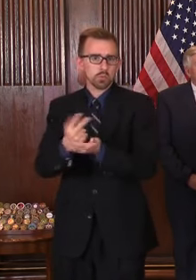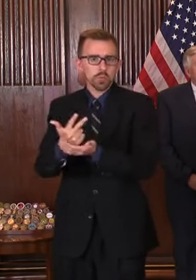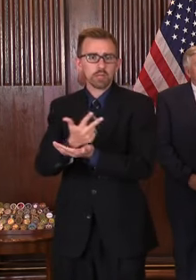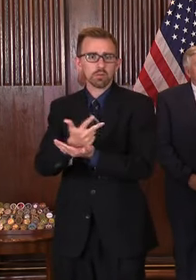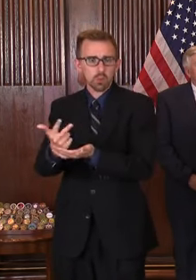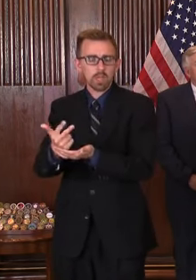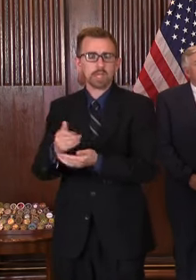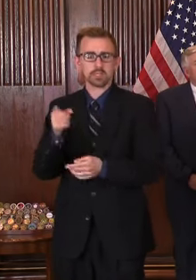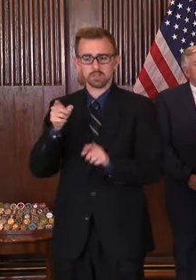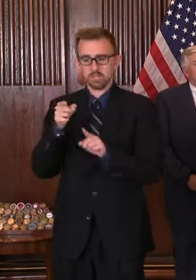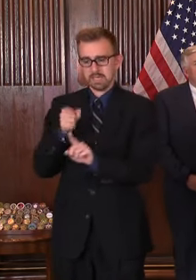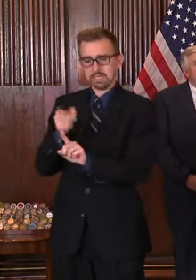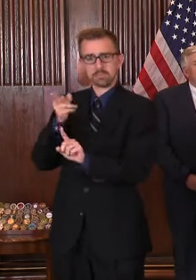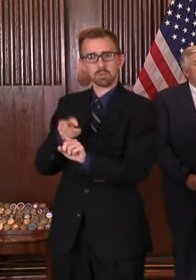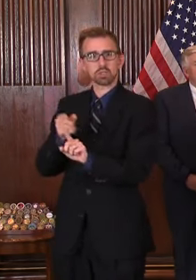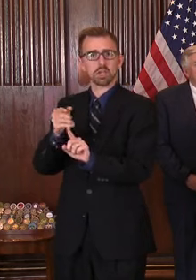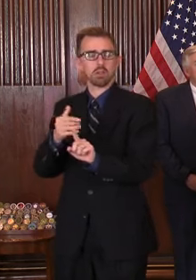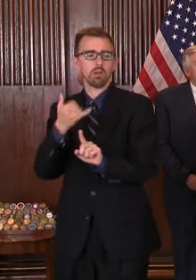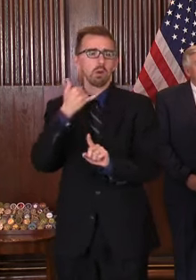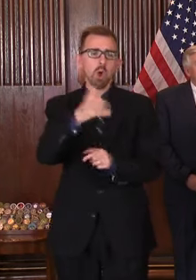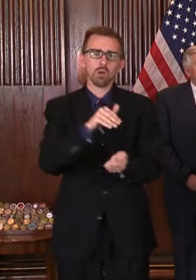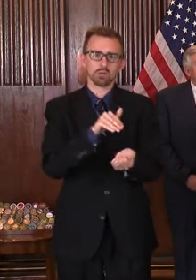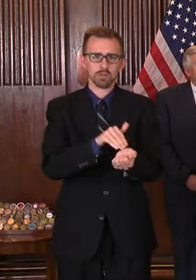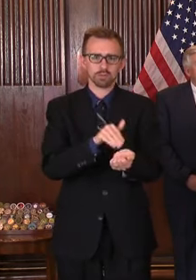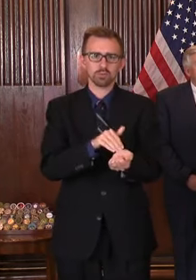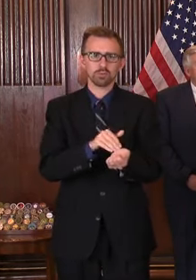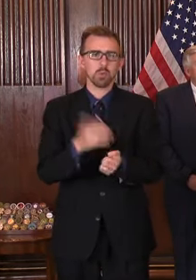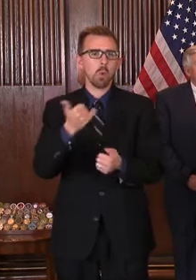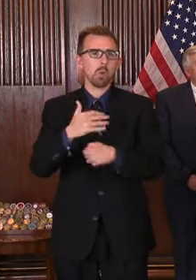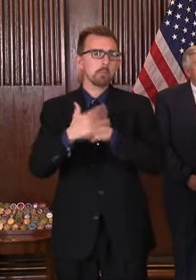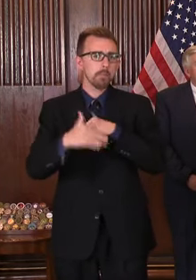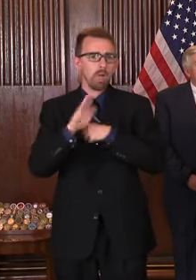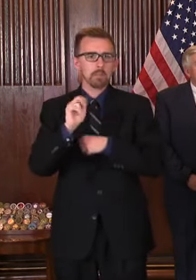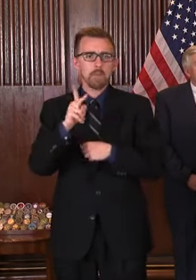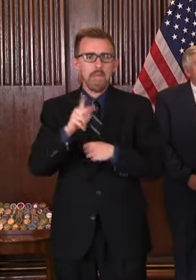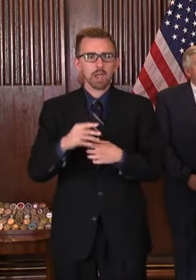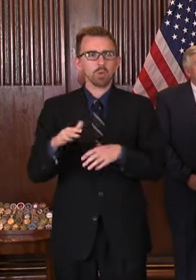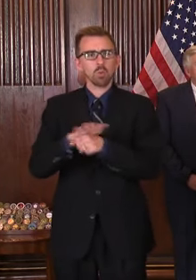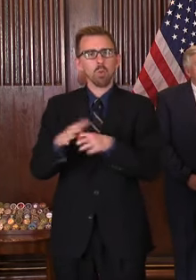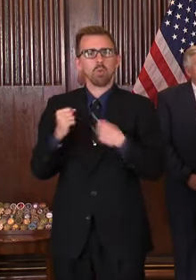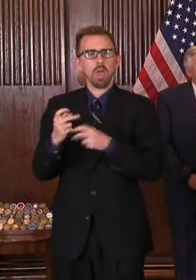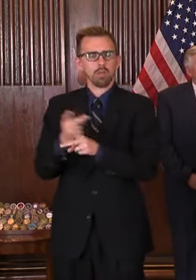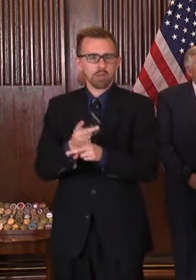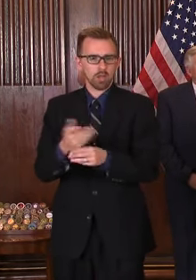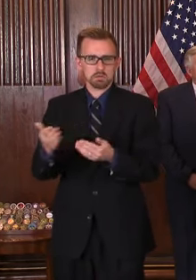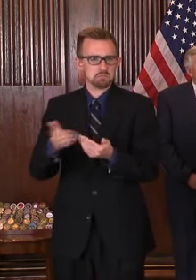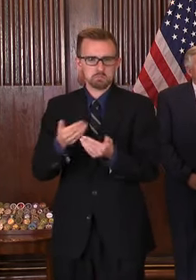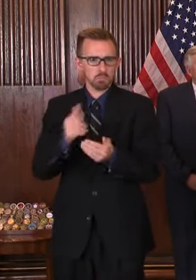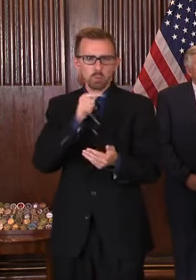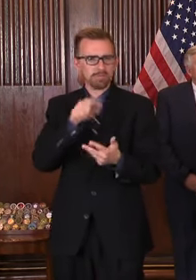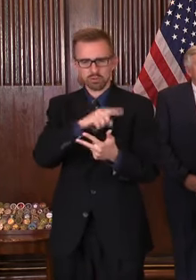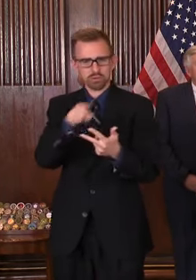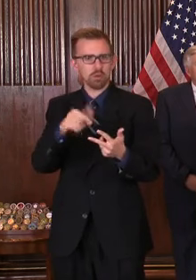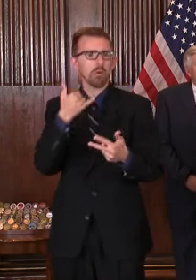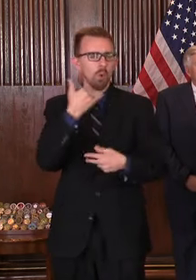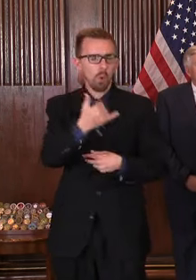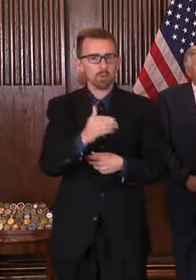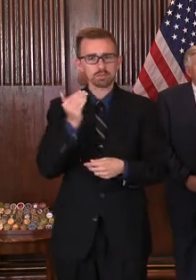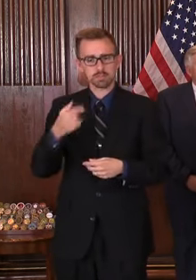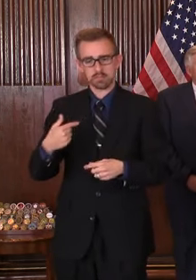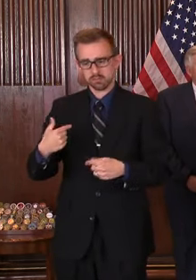they might seek out a call to their primary care doctor or the blood bank or a local healthcare system and see if they would be a